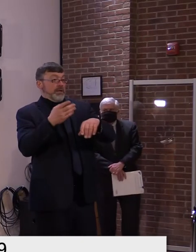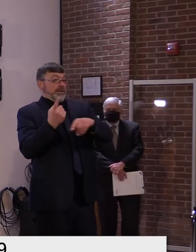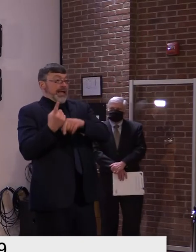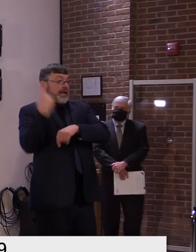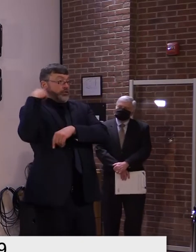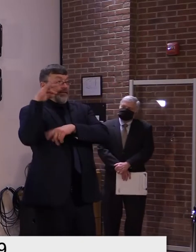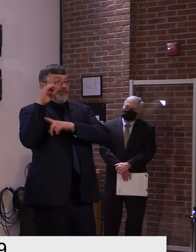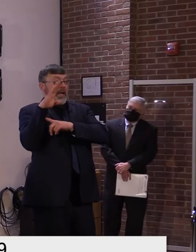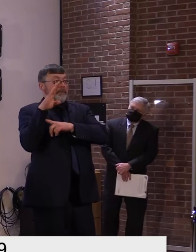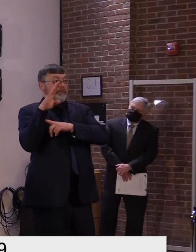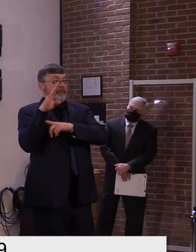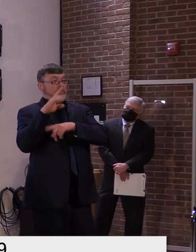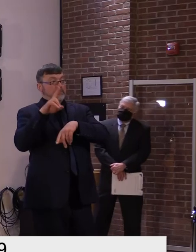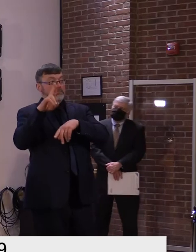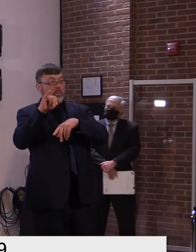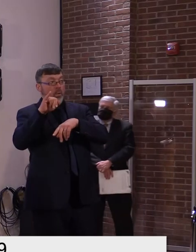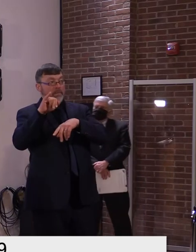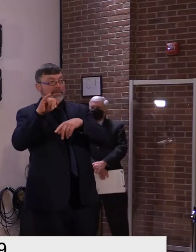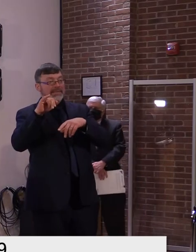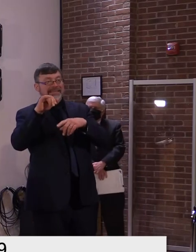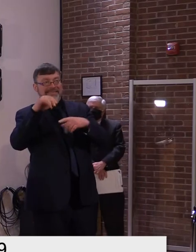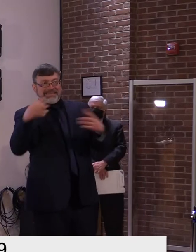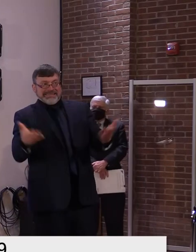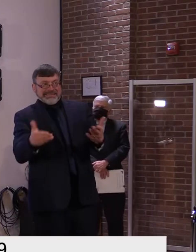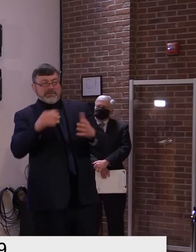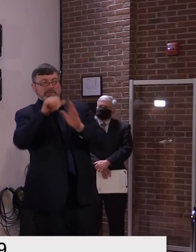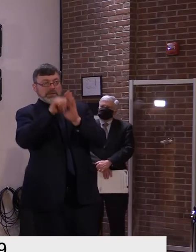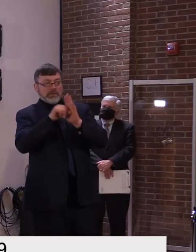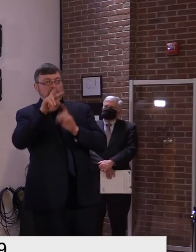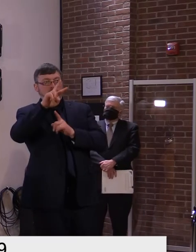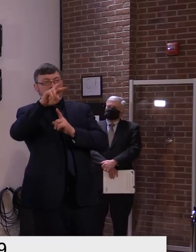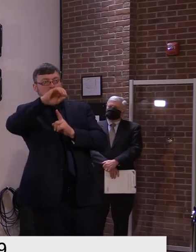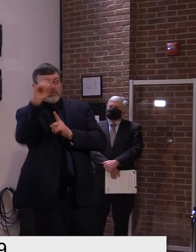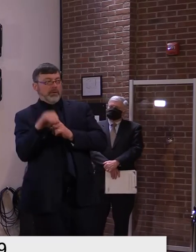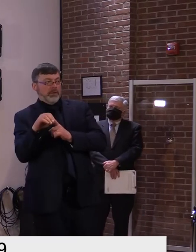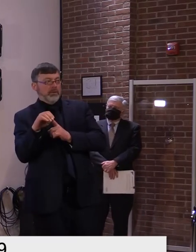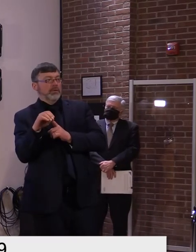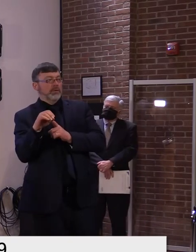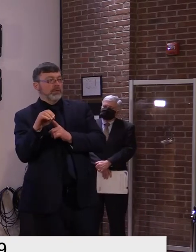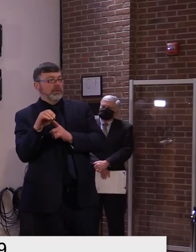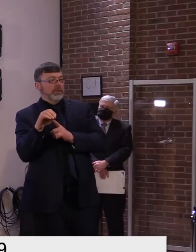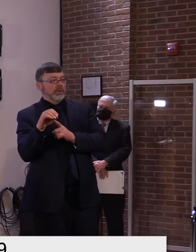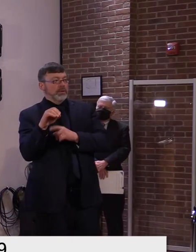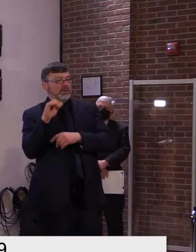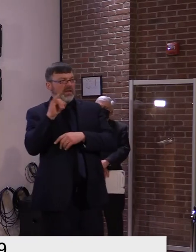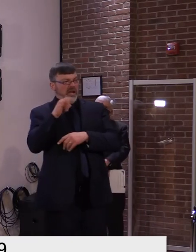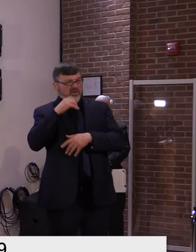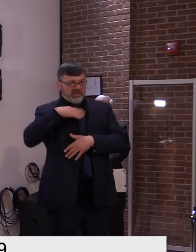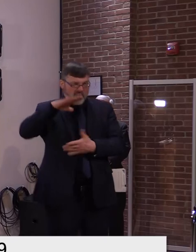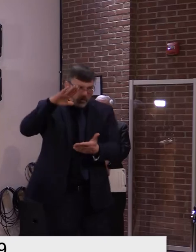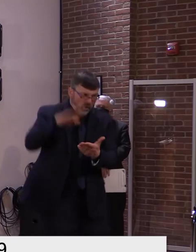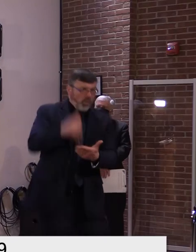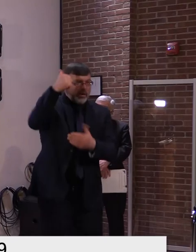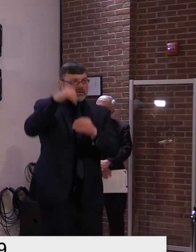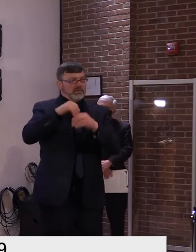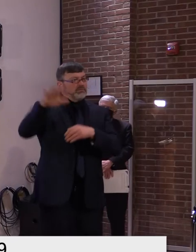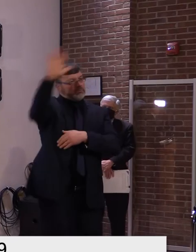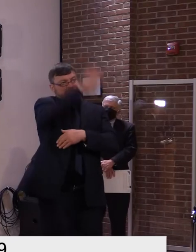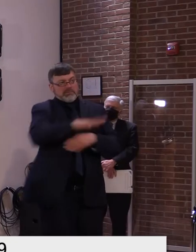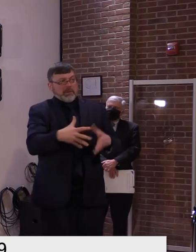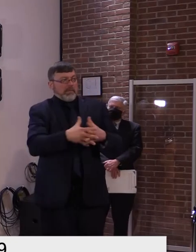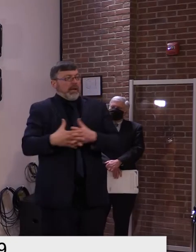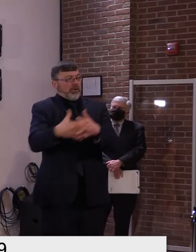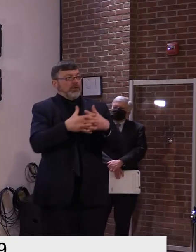in the country. Previous to that, but that doesn't tell the whole story. And I said it then, I'll say it again now. You really should